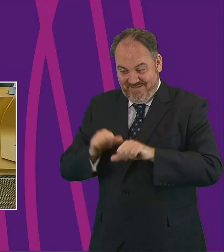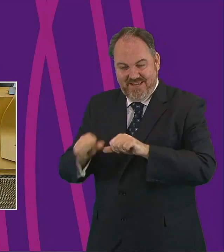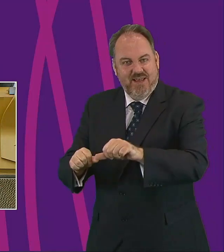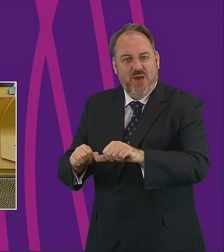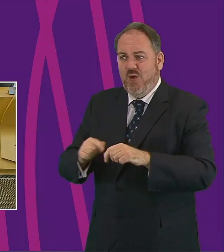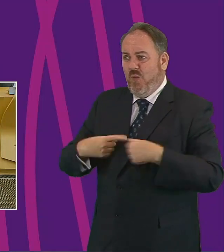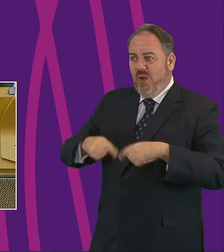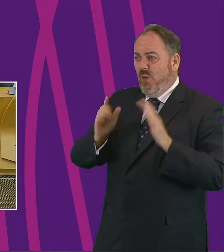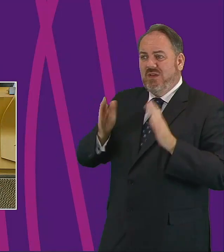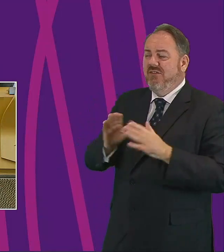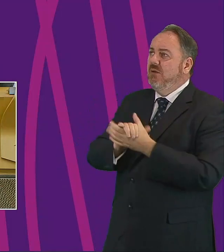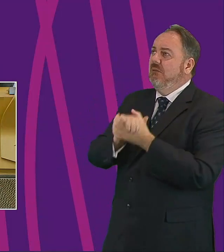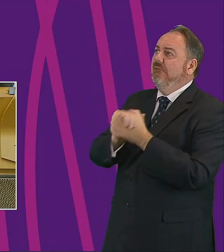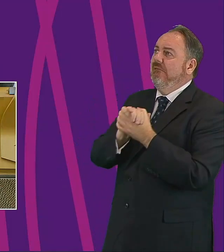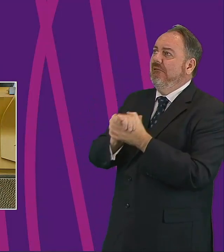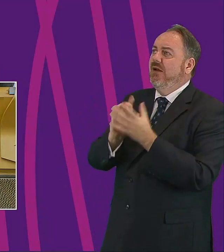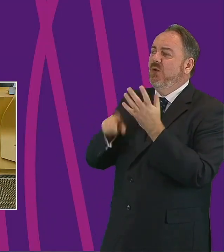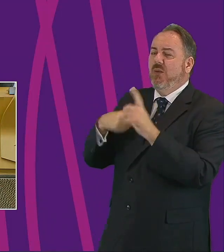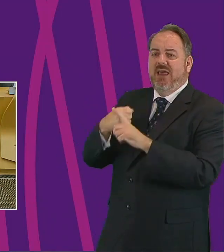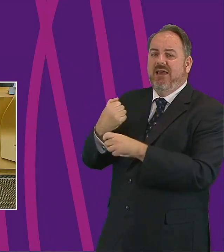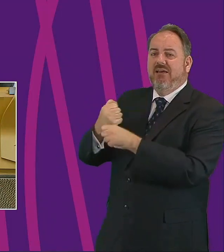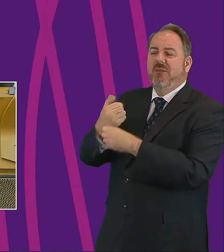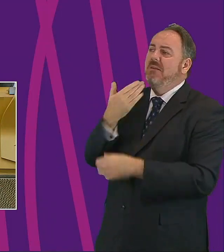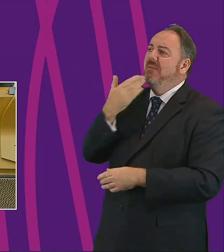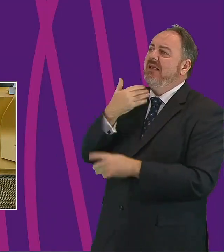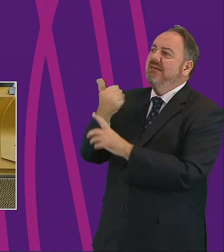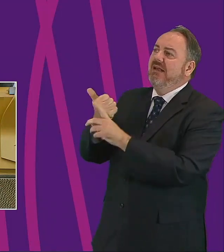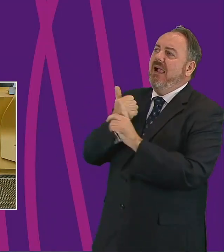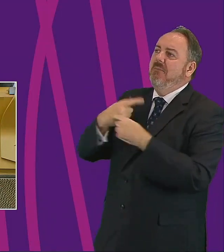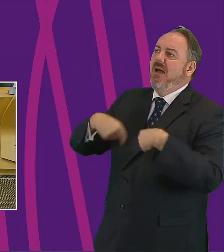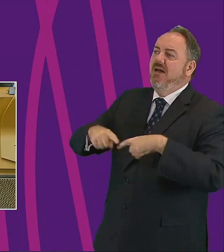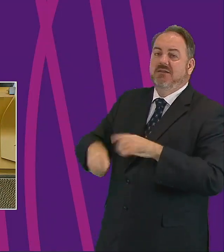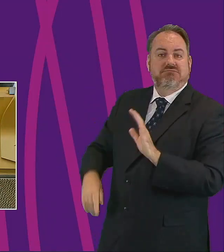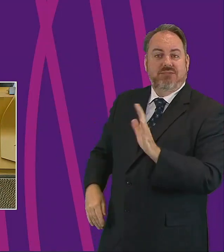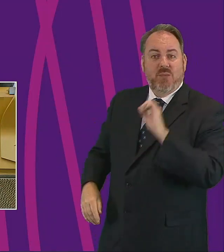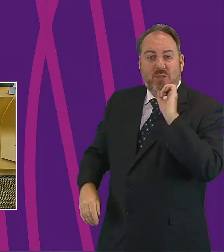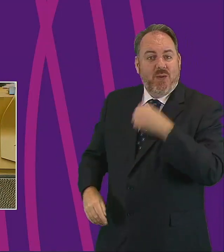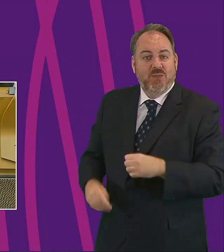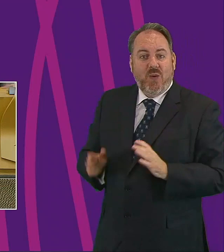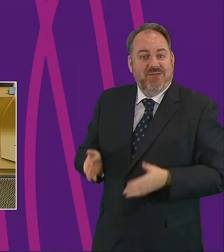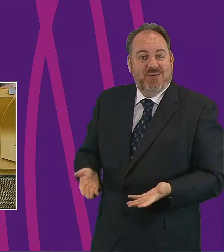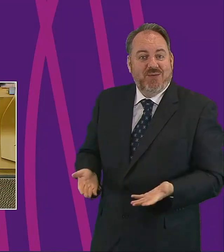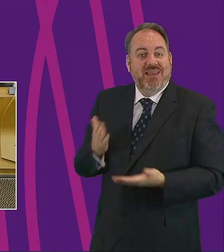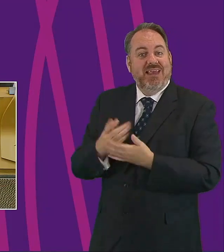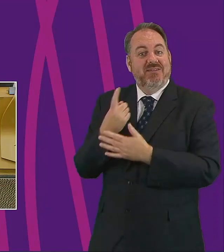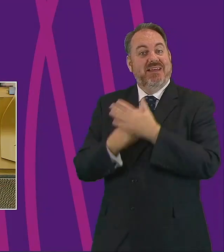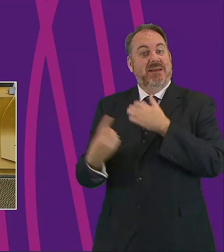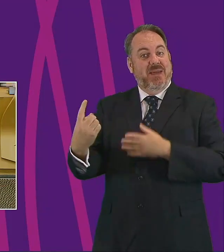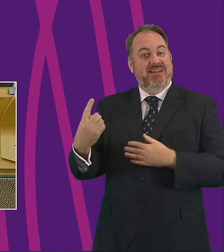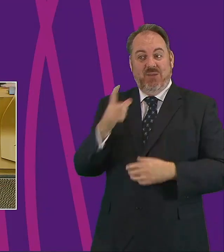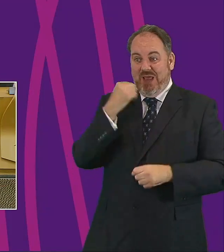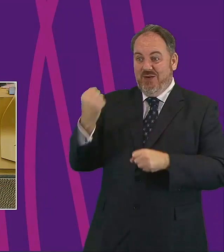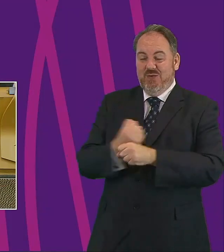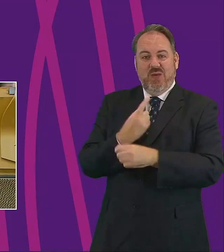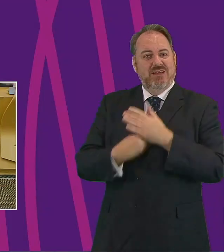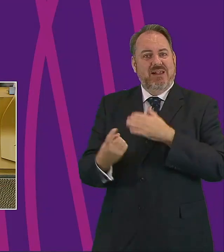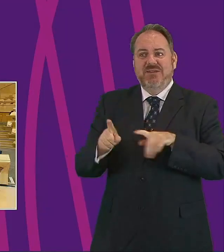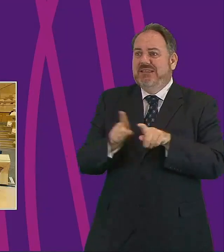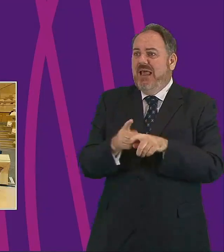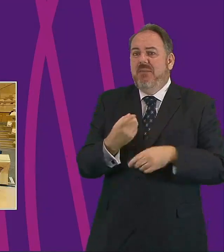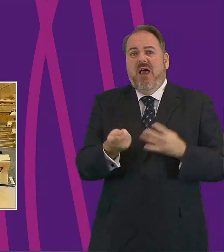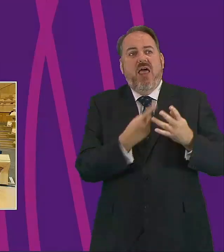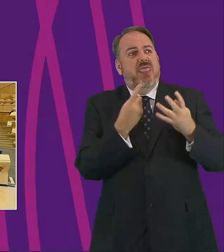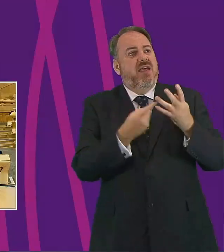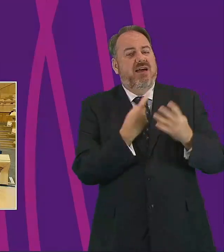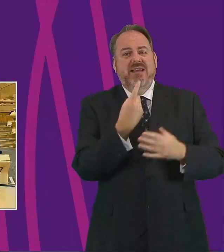UK government to borrow more money to extend the job retention scheme. We could do it ourselves here in Scotland, like other independent